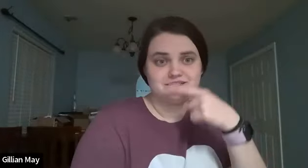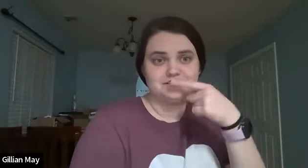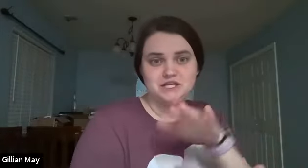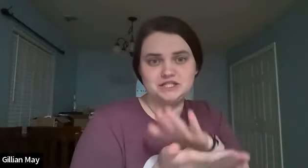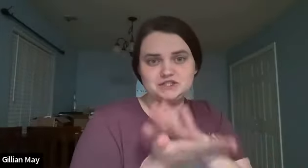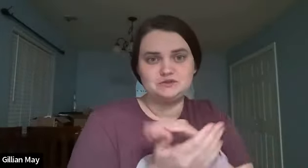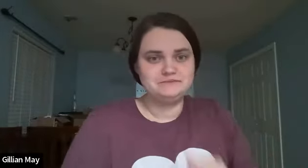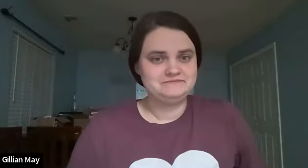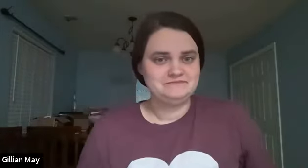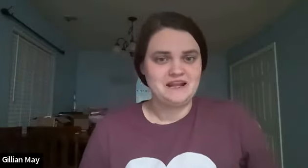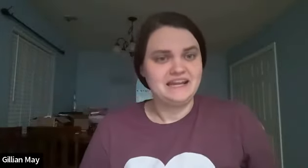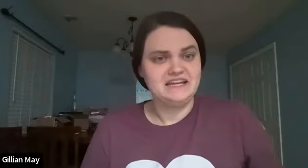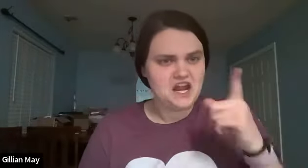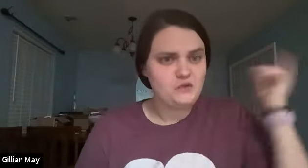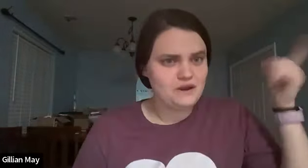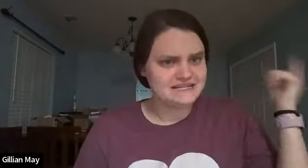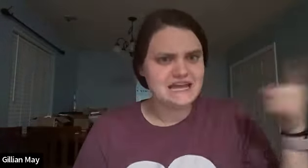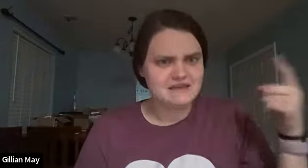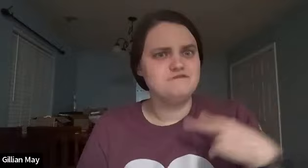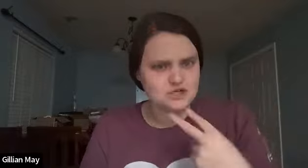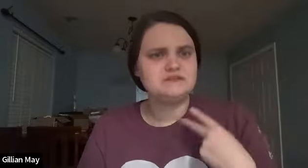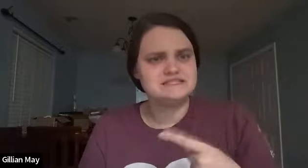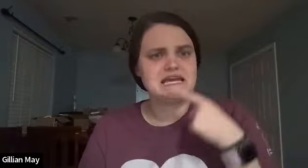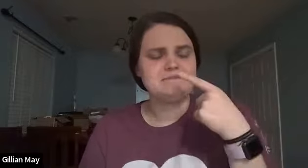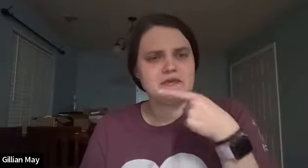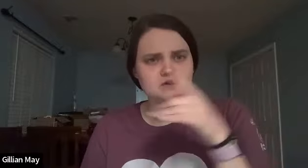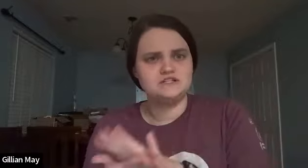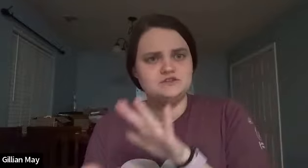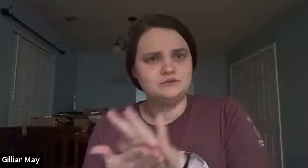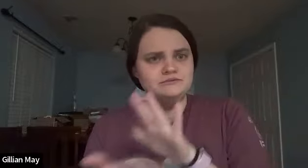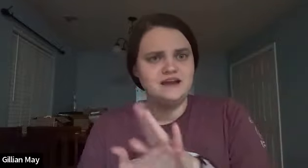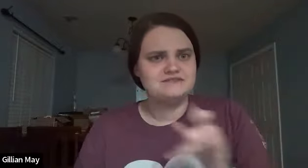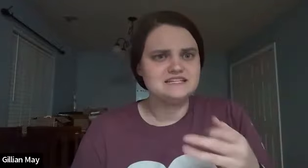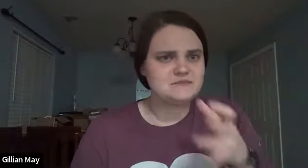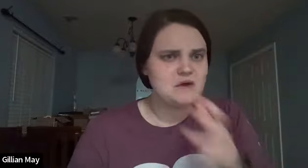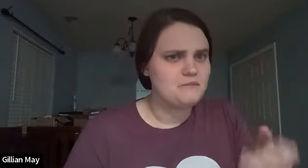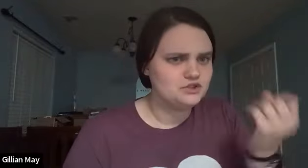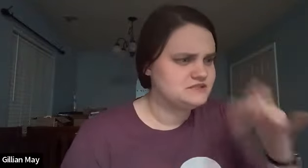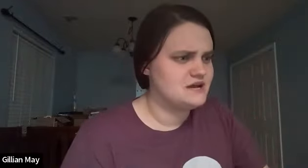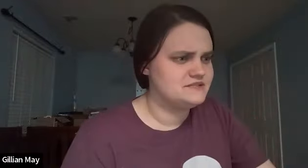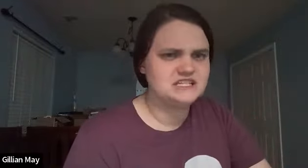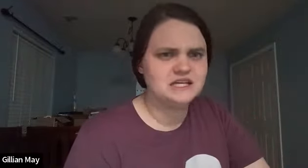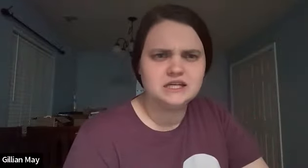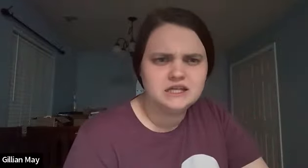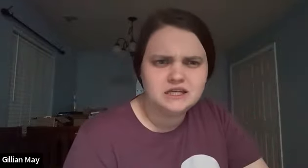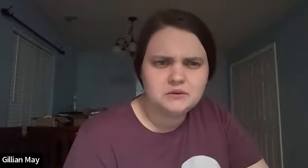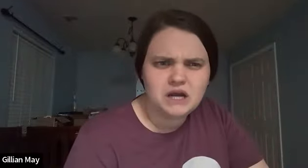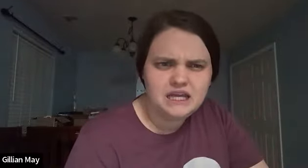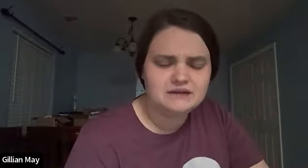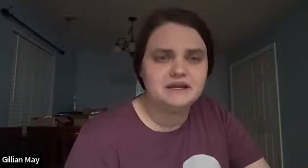just hearing school. Again, another one I verbally say hearing school. I've said it to my mom multiple times, and she's like, what? And I'm like,